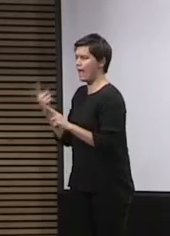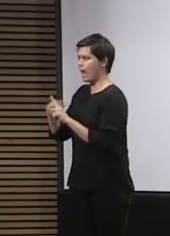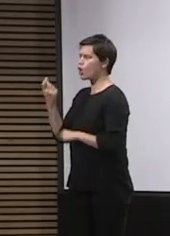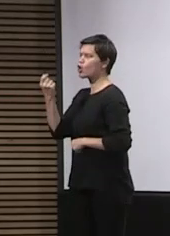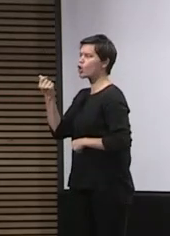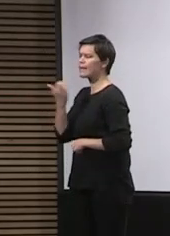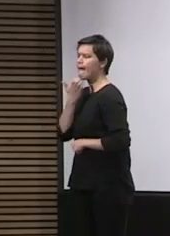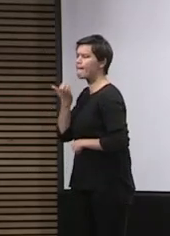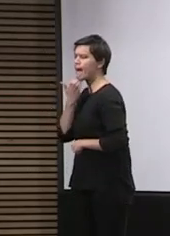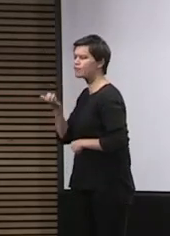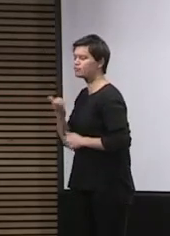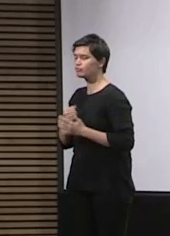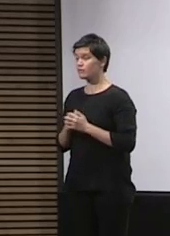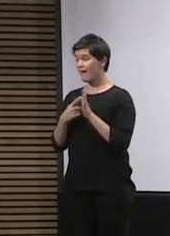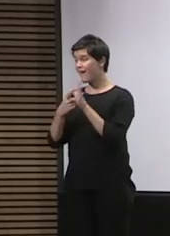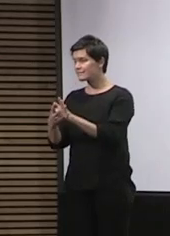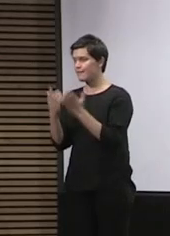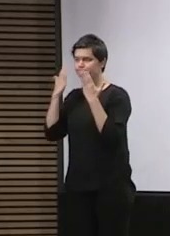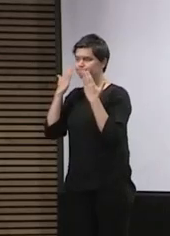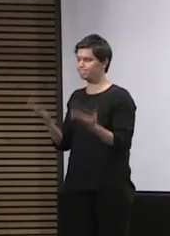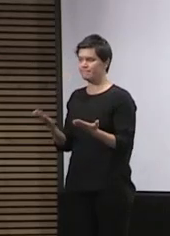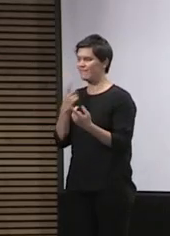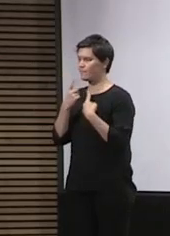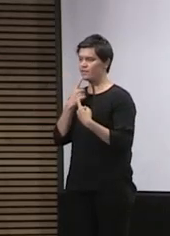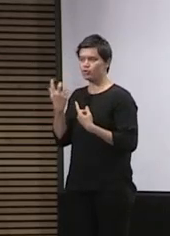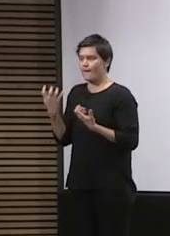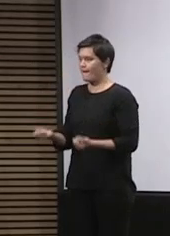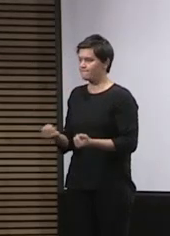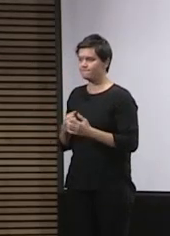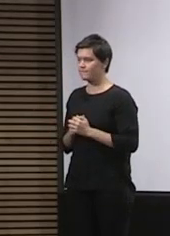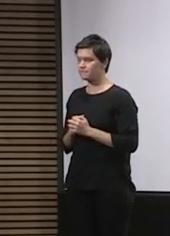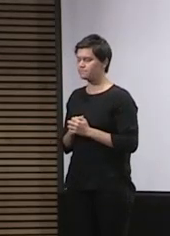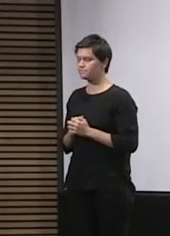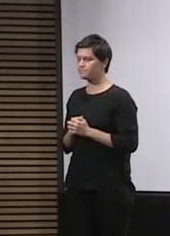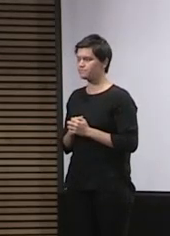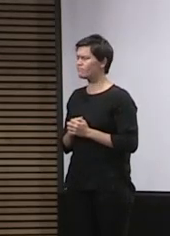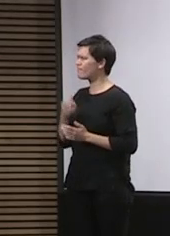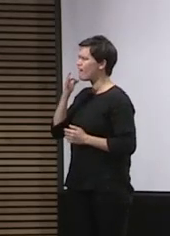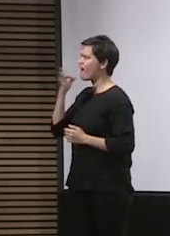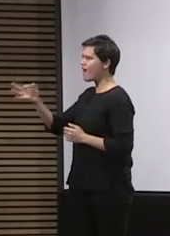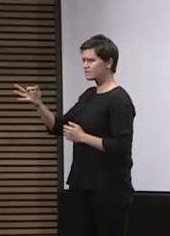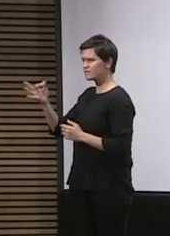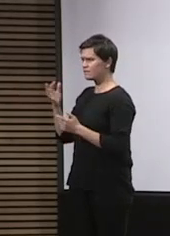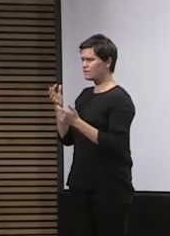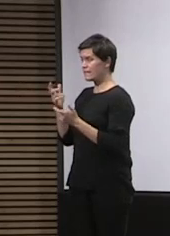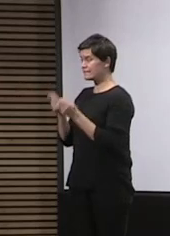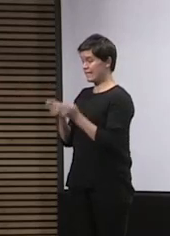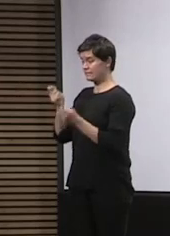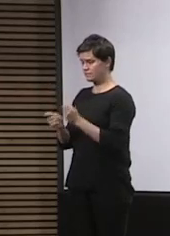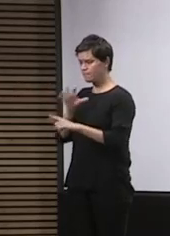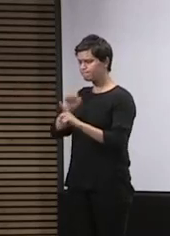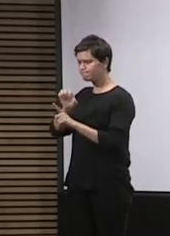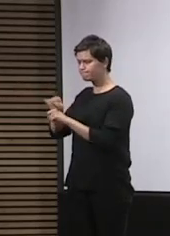that, but we can provide that when it's available. The number of cases are just going down because the number of tests are going down. Well,